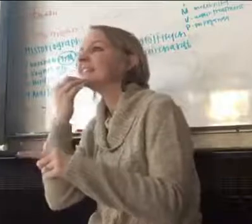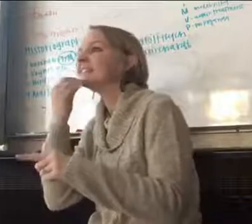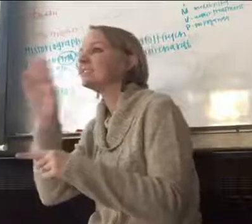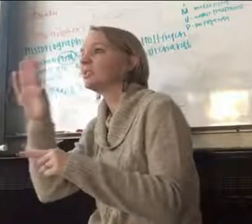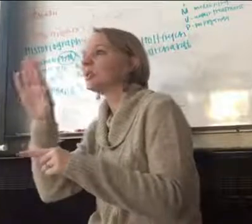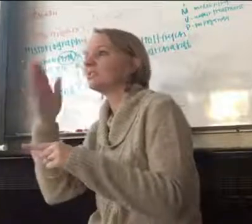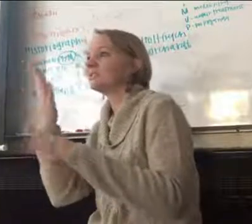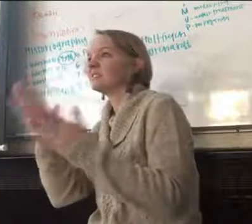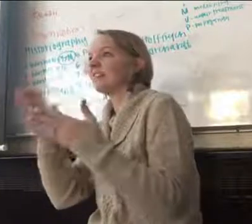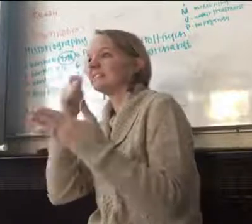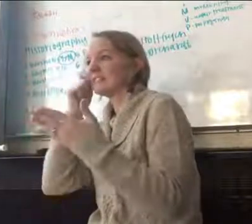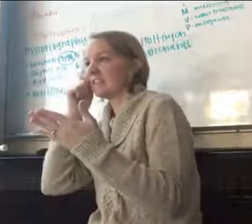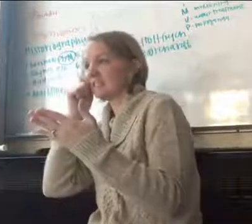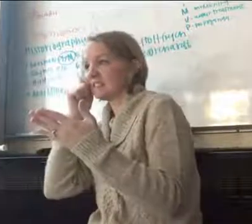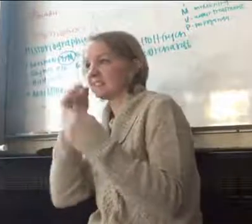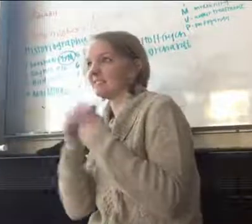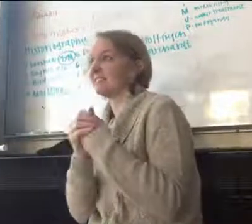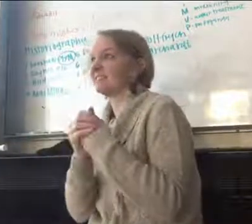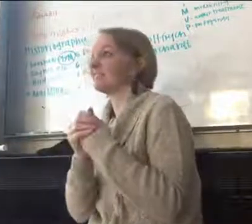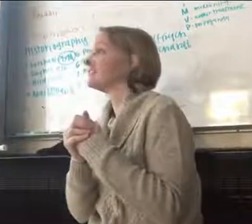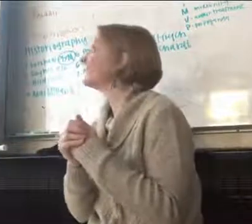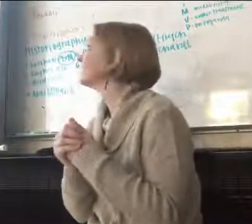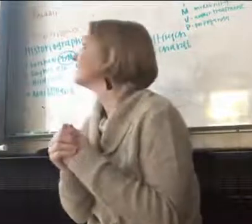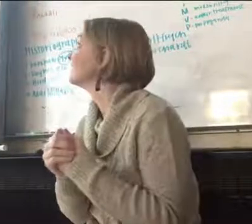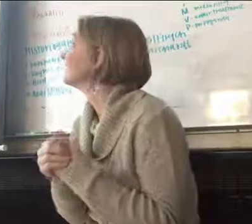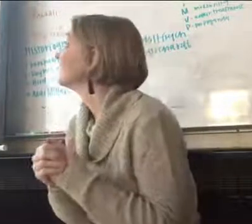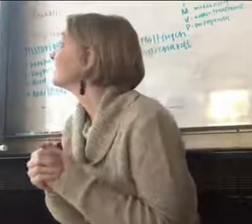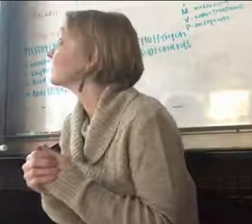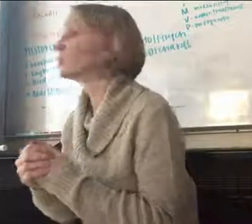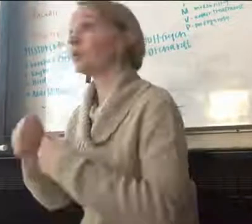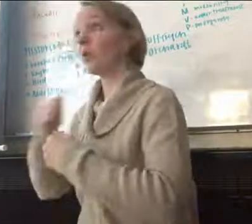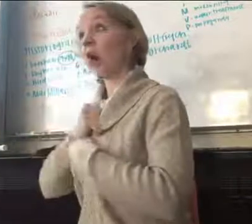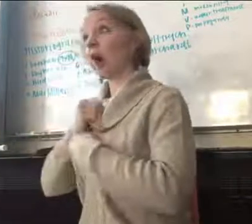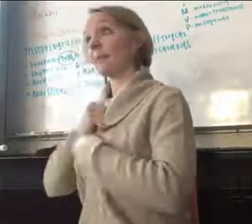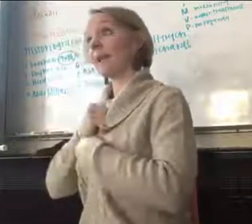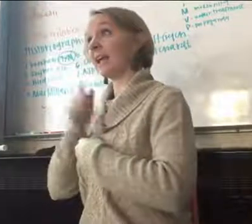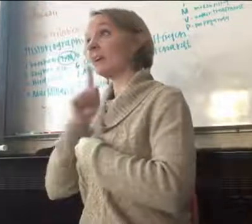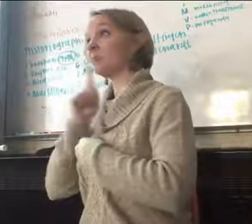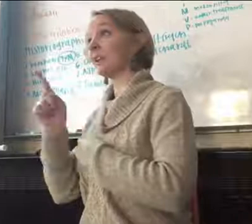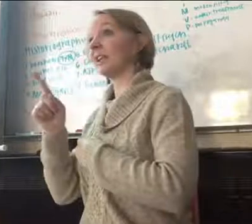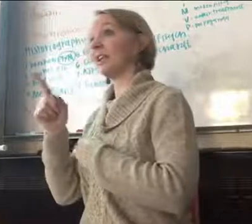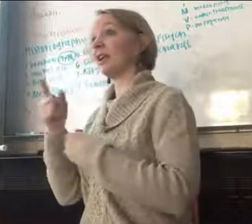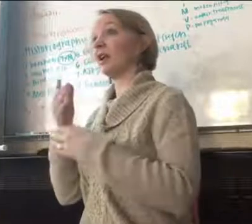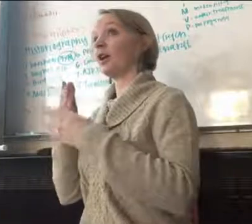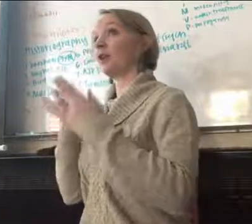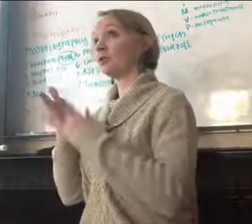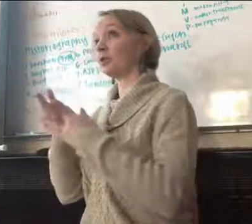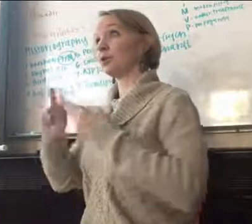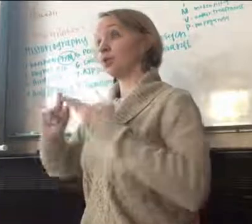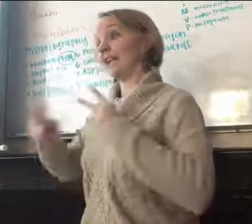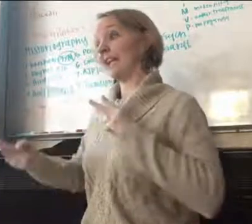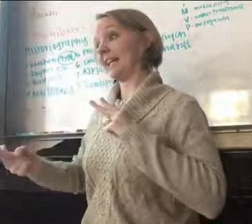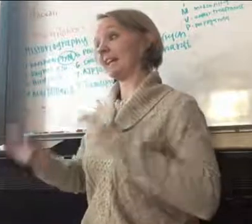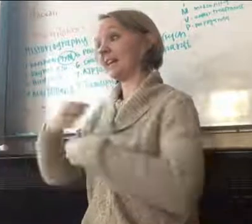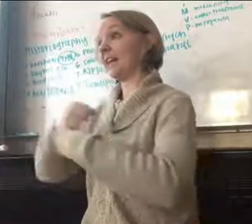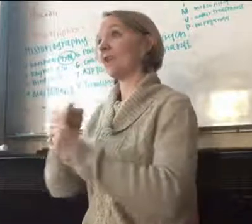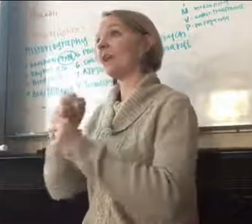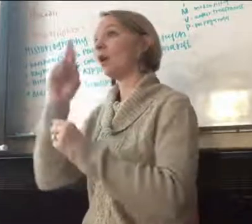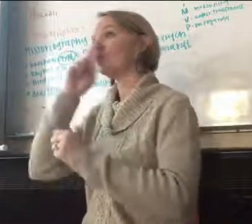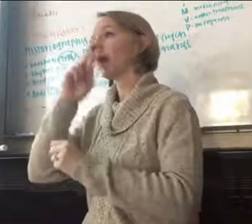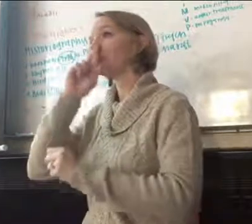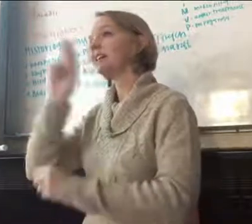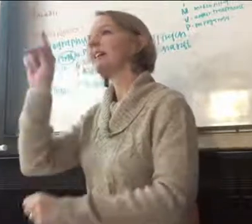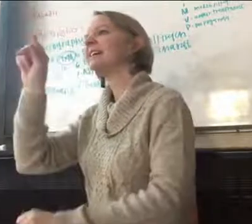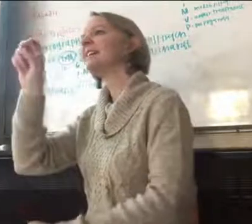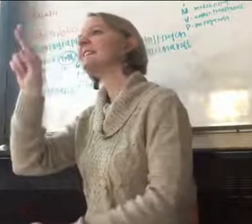dead skin. And what happens is that the army actually creates, through genetics, a rat terrier.